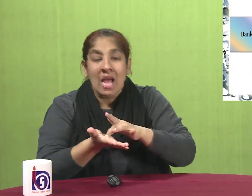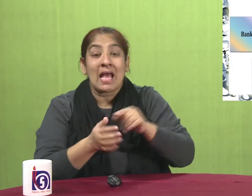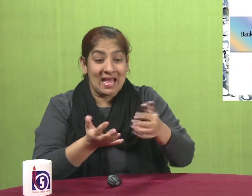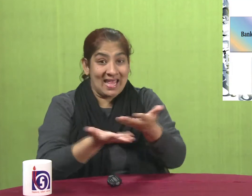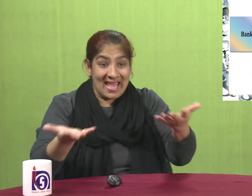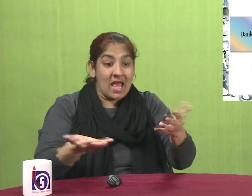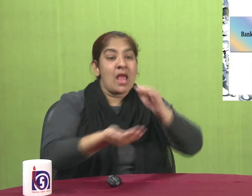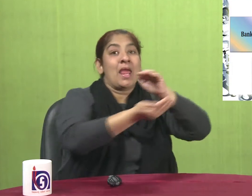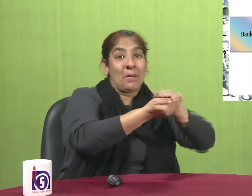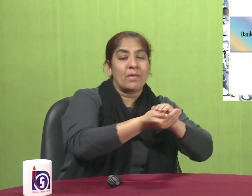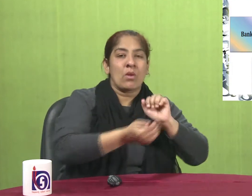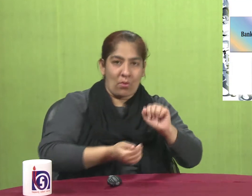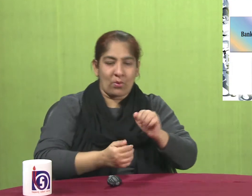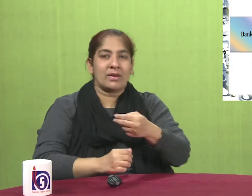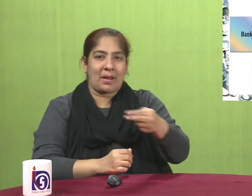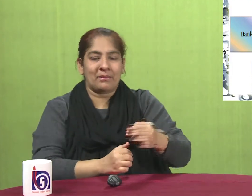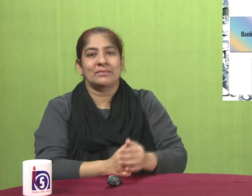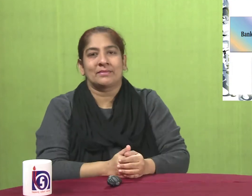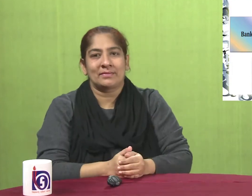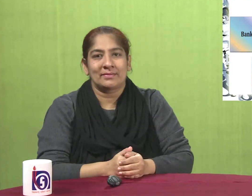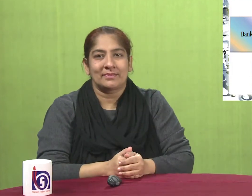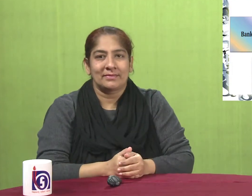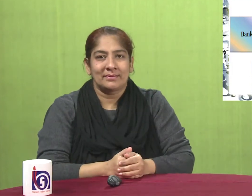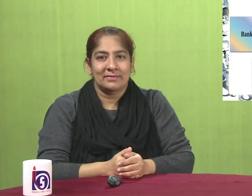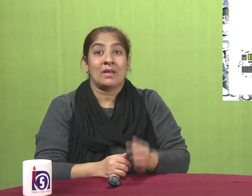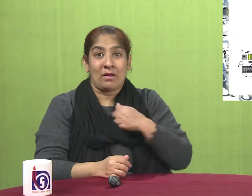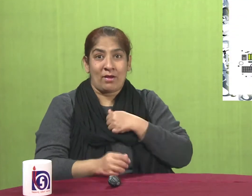where there is always extra stock.